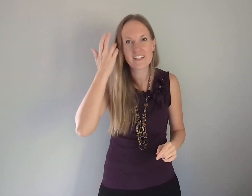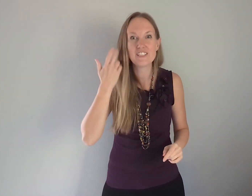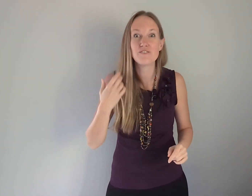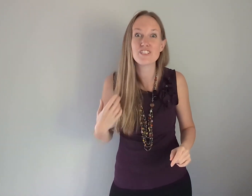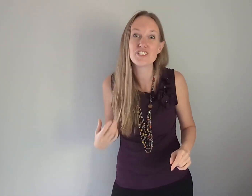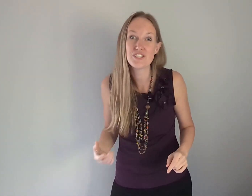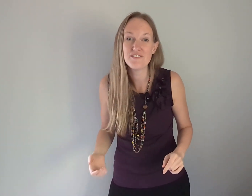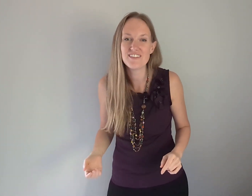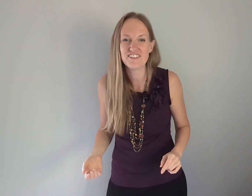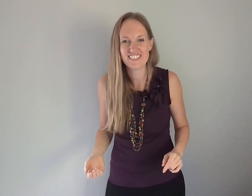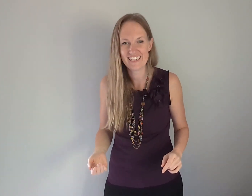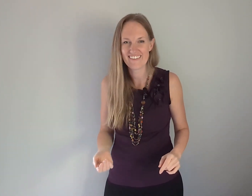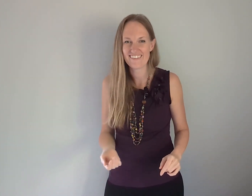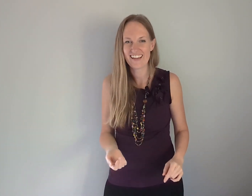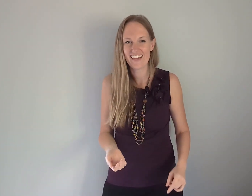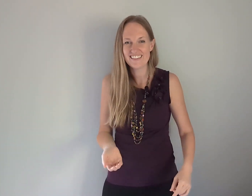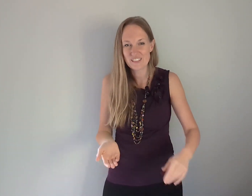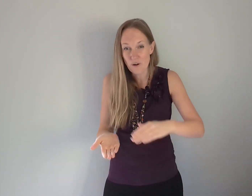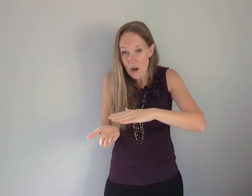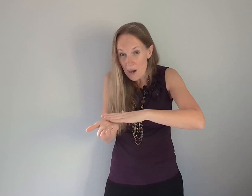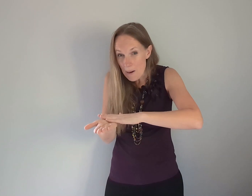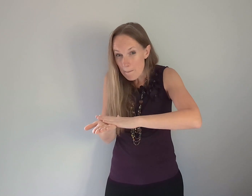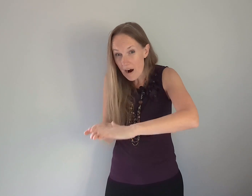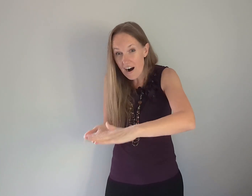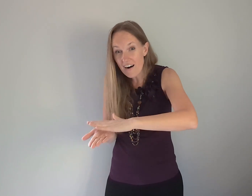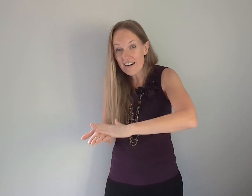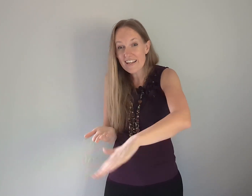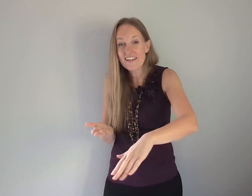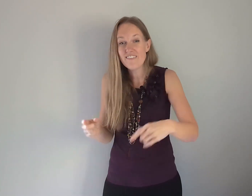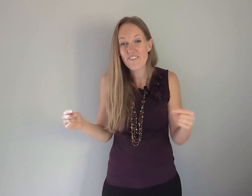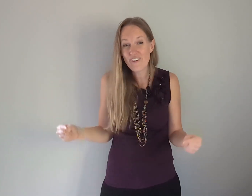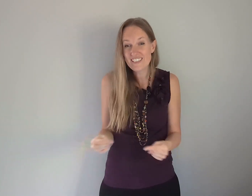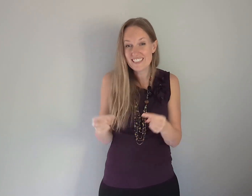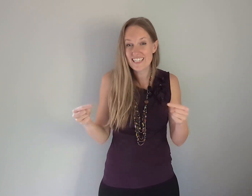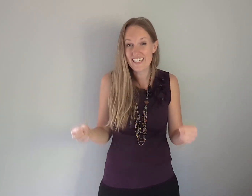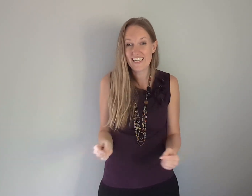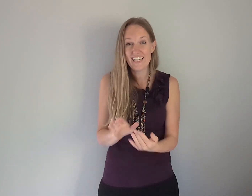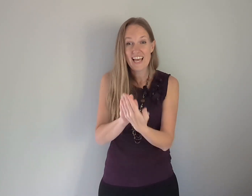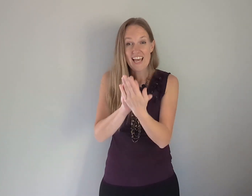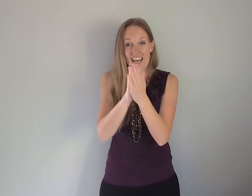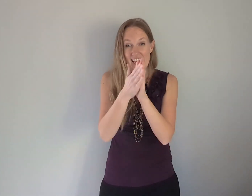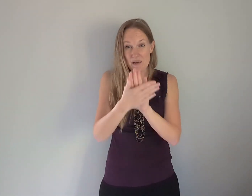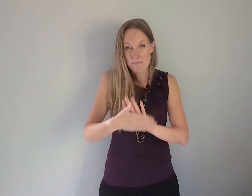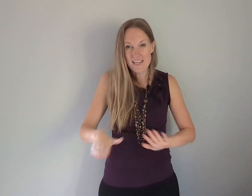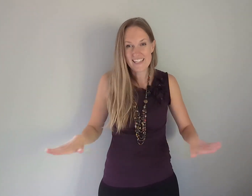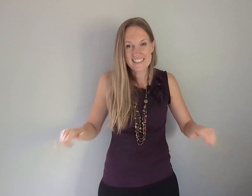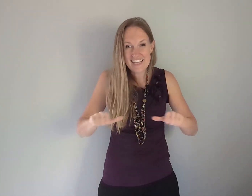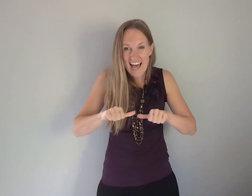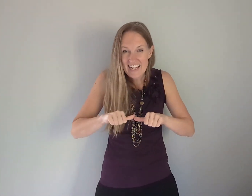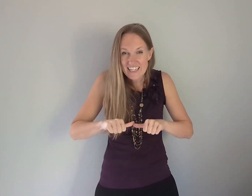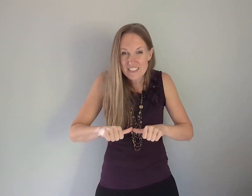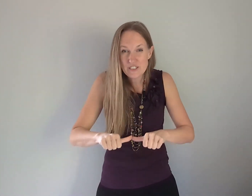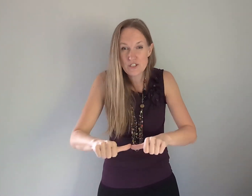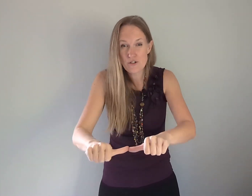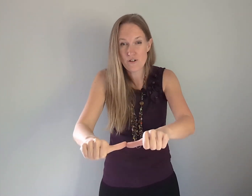going to do verse 2 and 3 together. Okay, so pardon for sin and a peace that